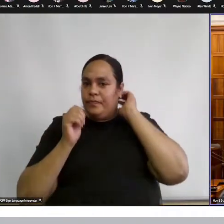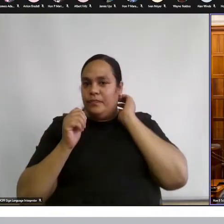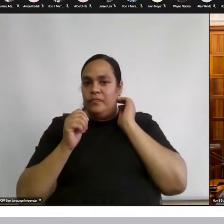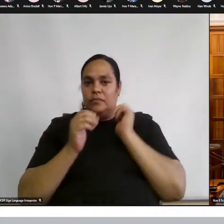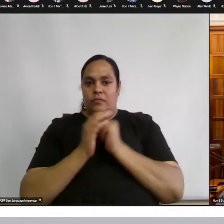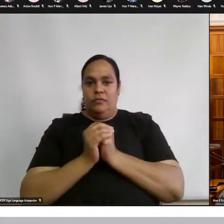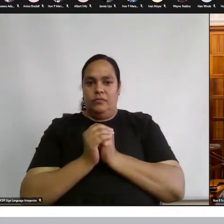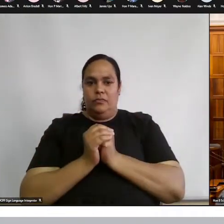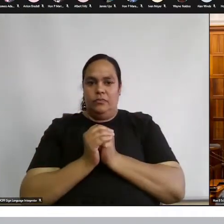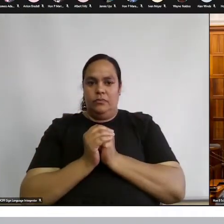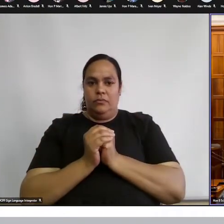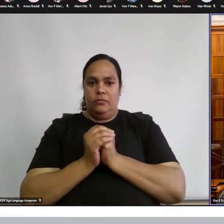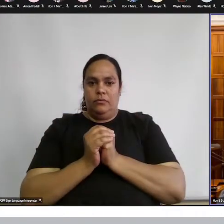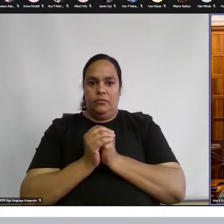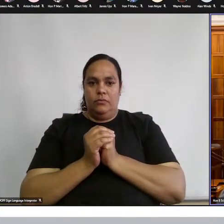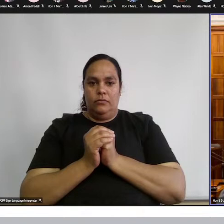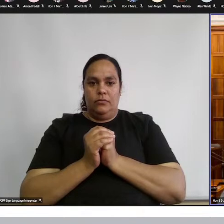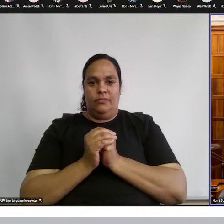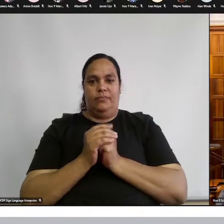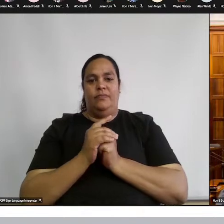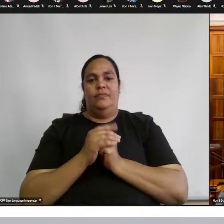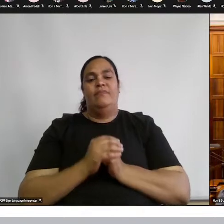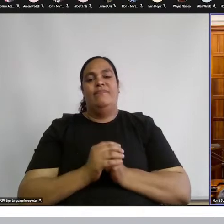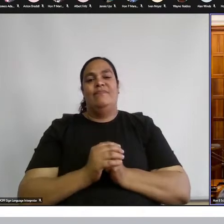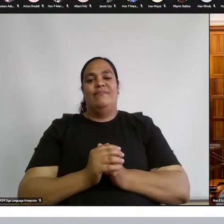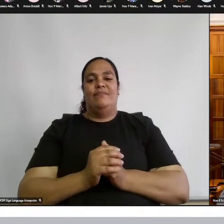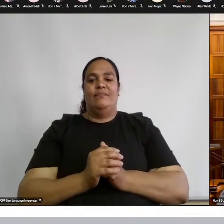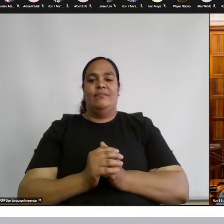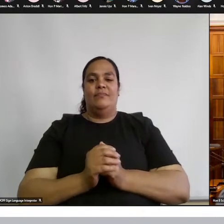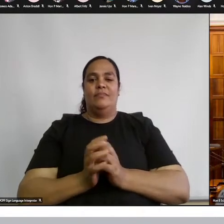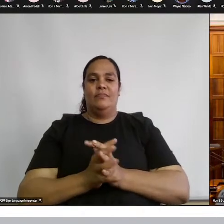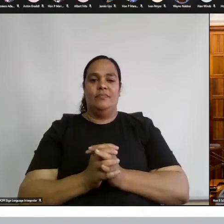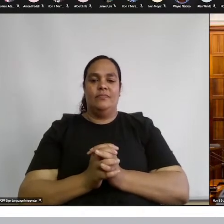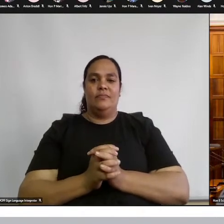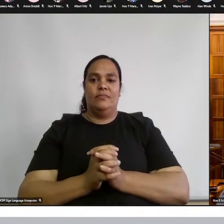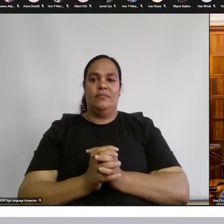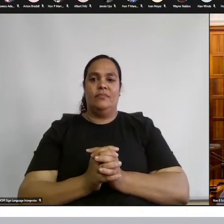afternoon. 1 minute.